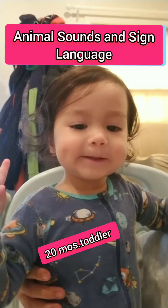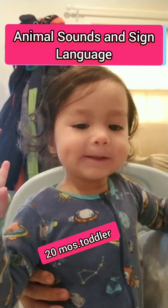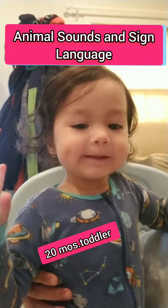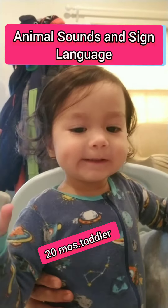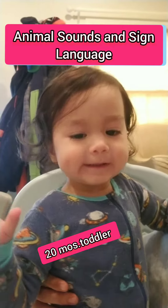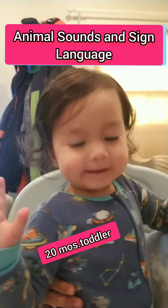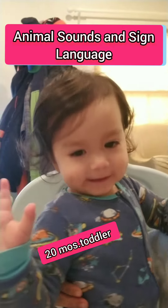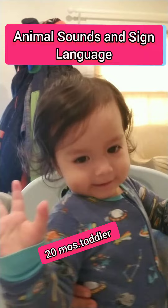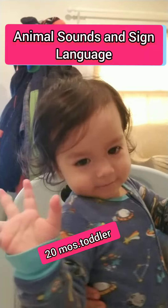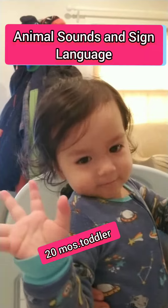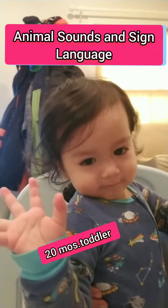about the